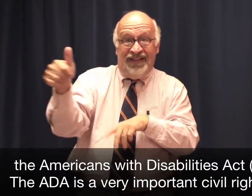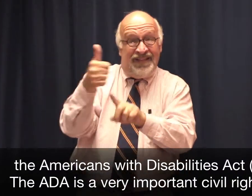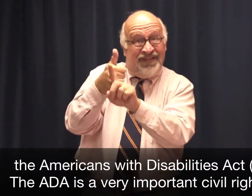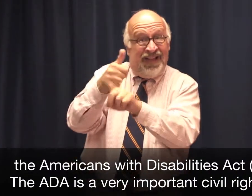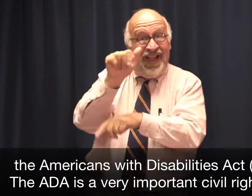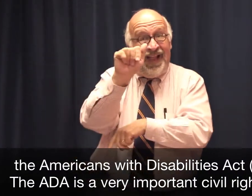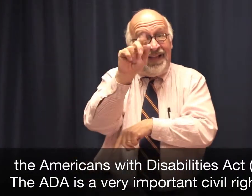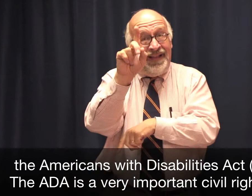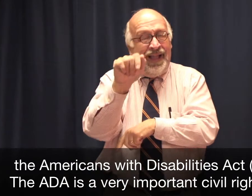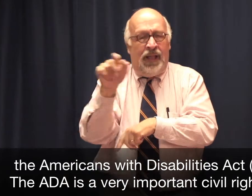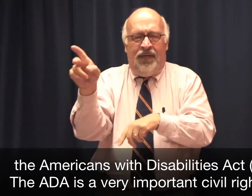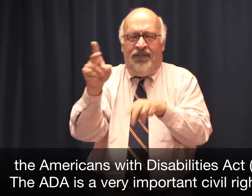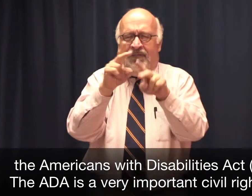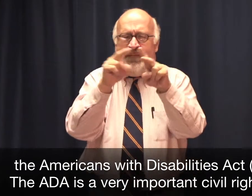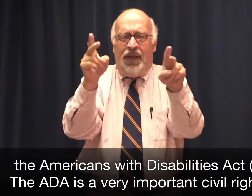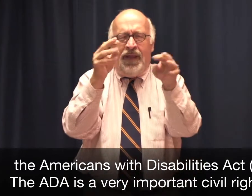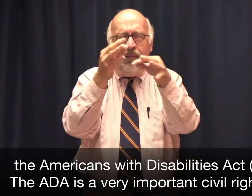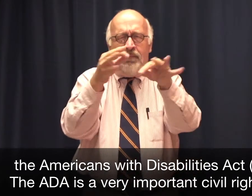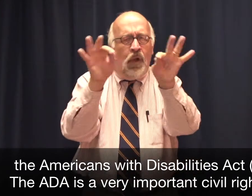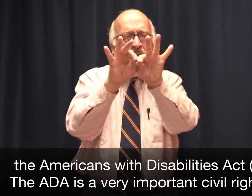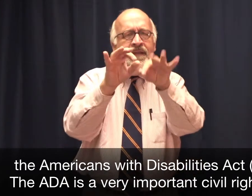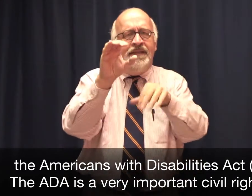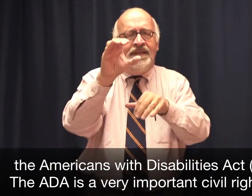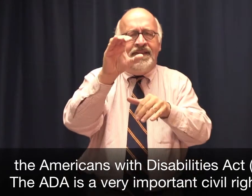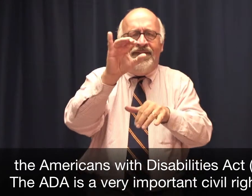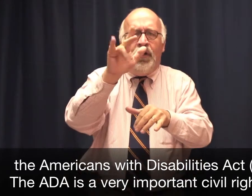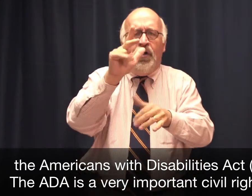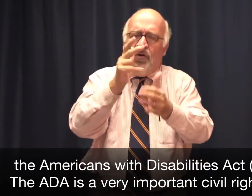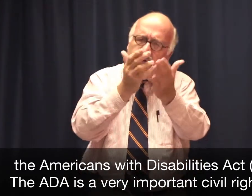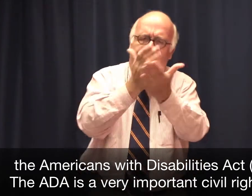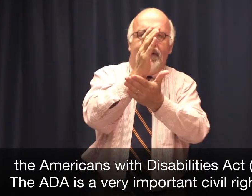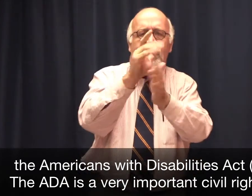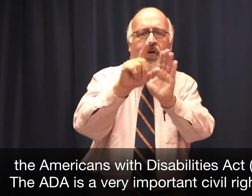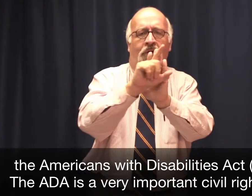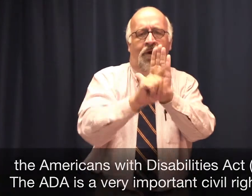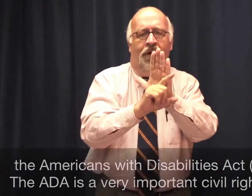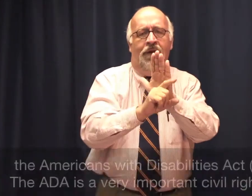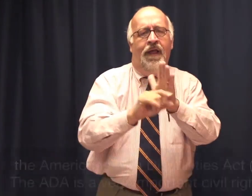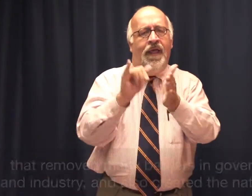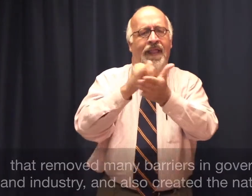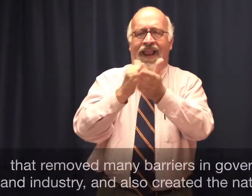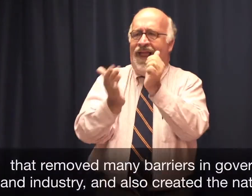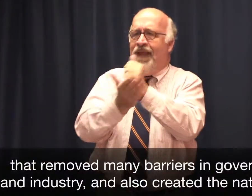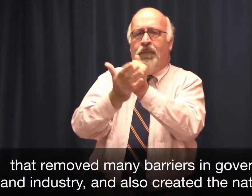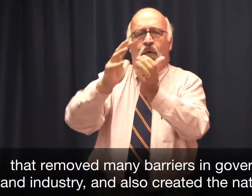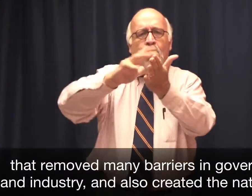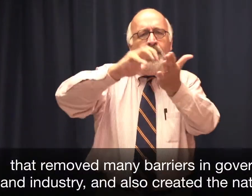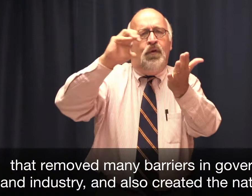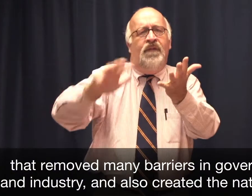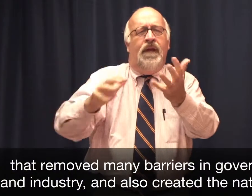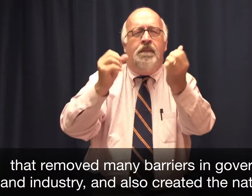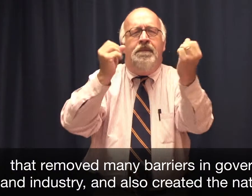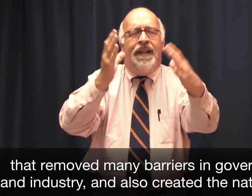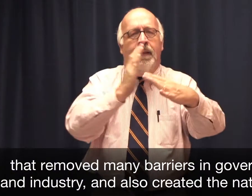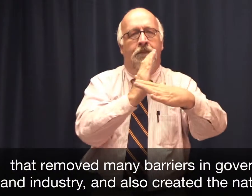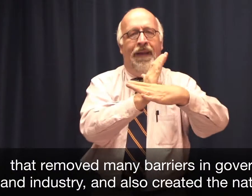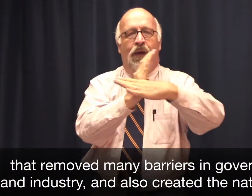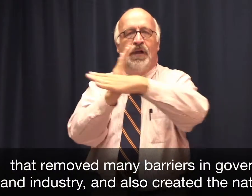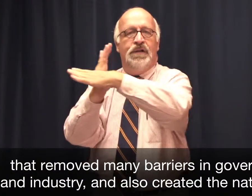The ADA is a very important civil rights law that removed many barriers in